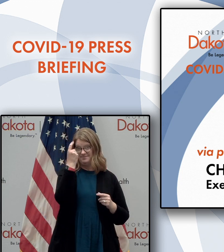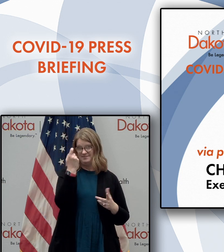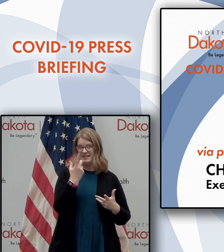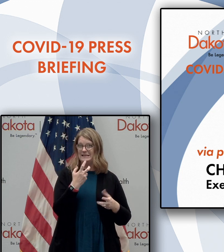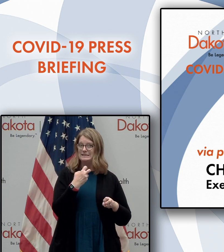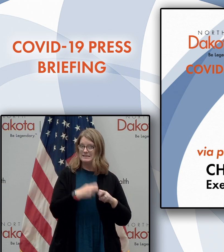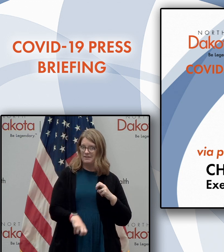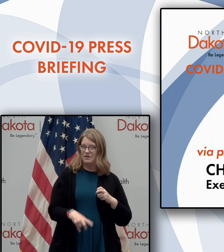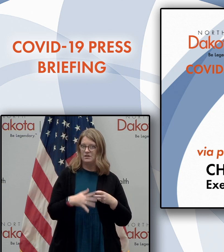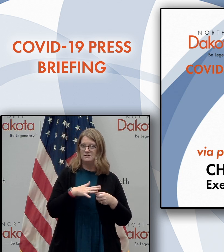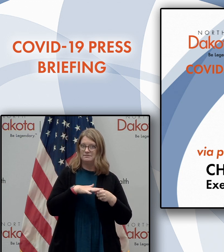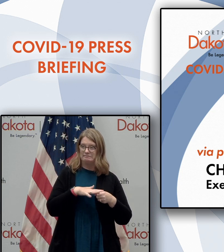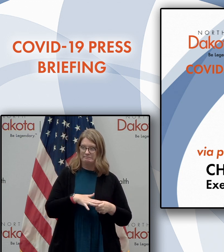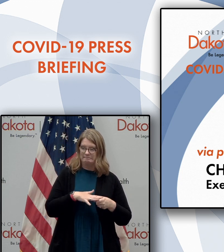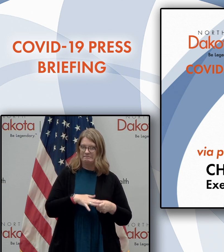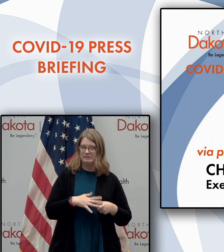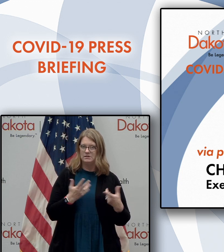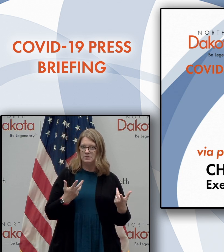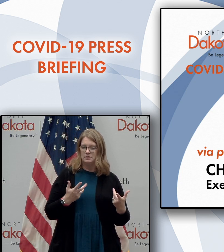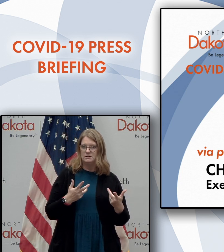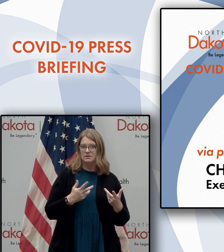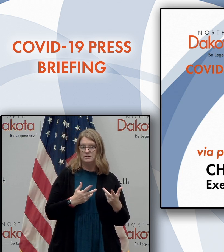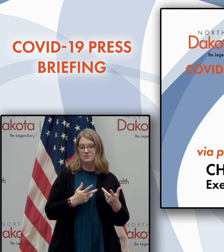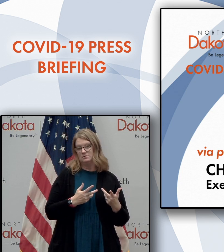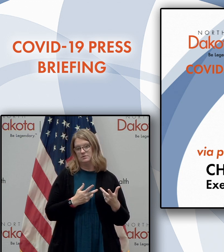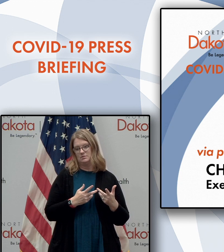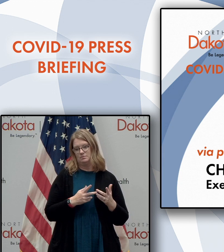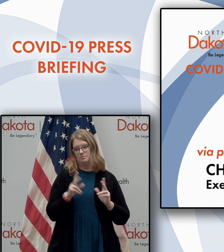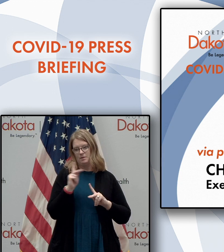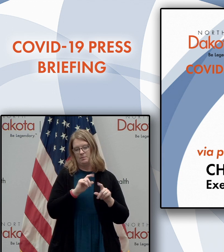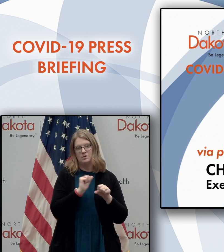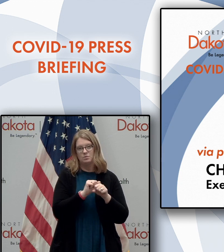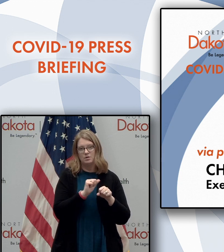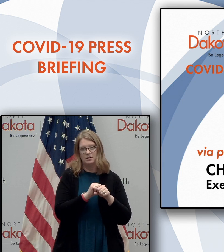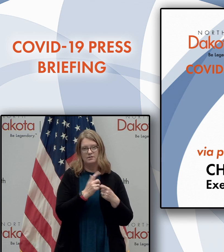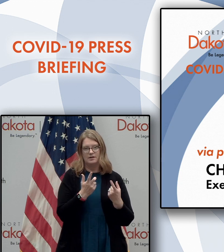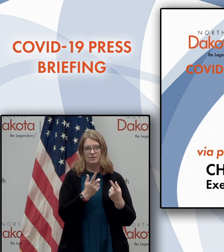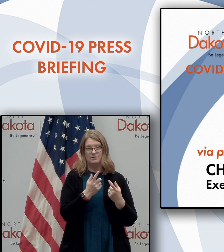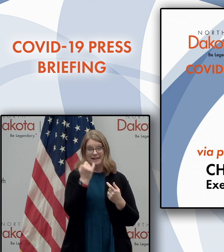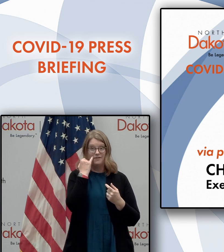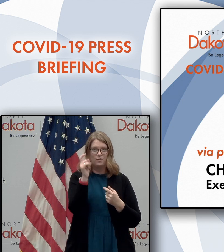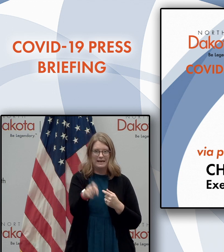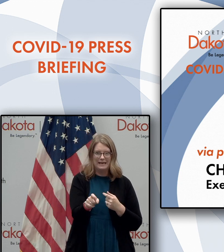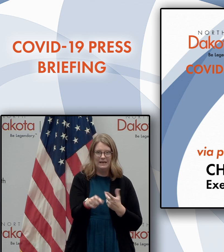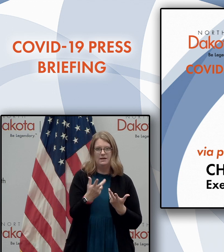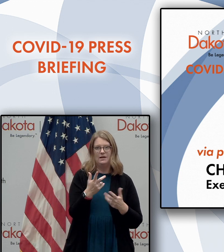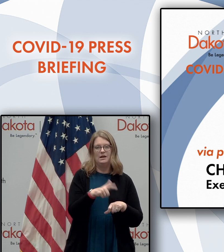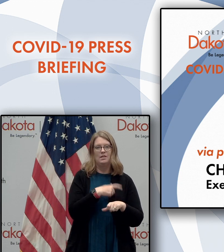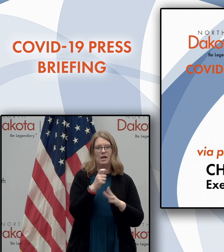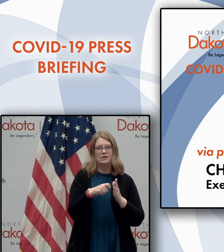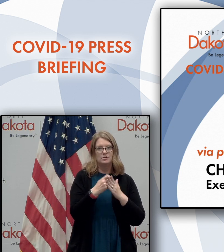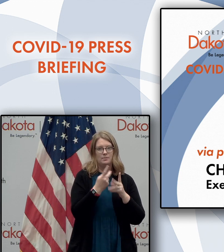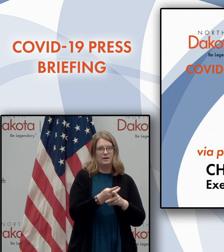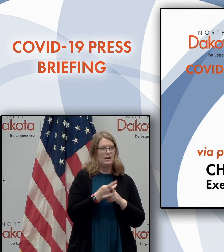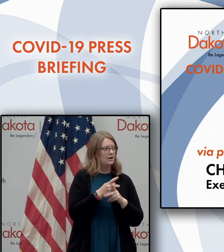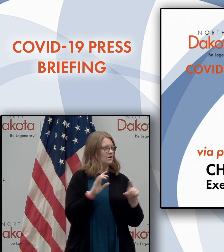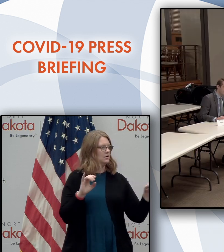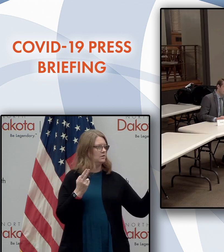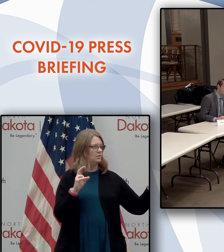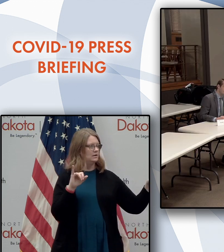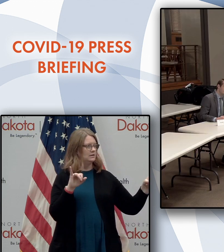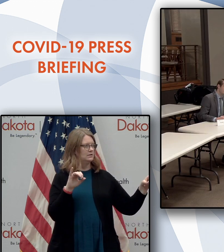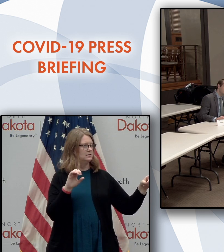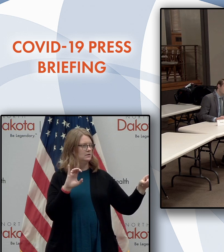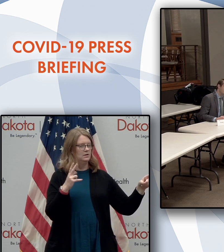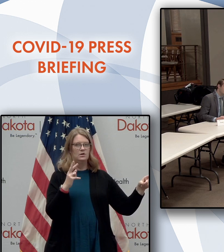find as needed workers in these long-term care facilities. Thank you, Chris. Chris, this is